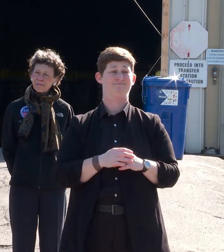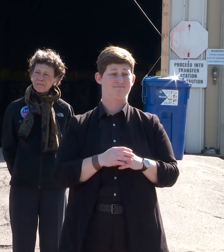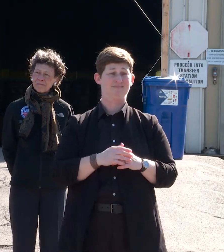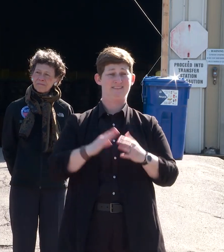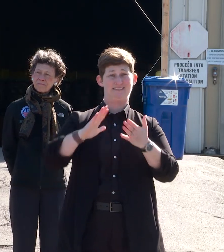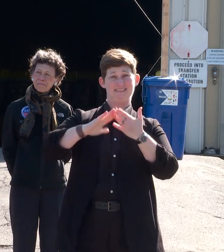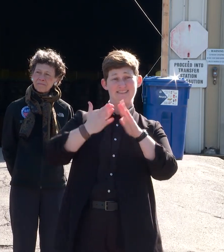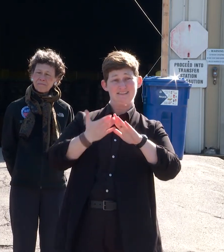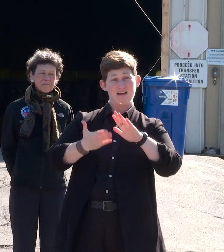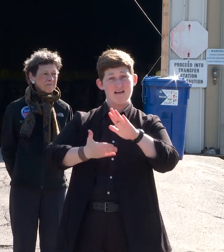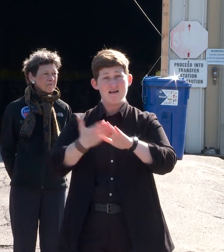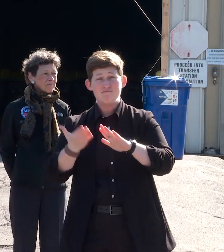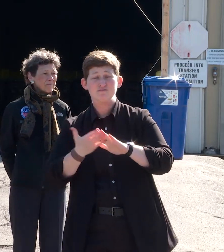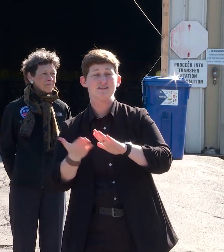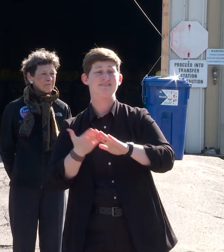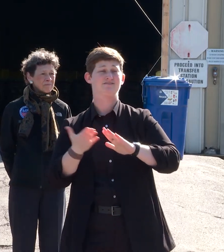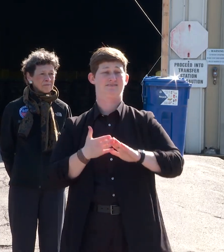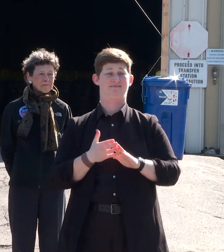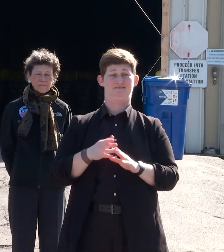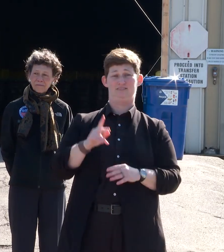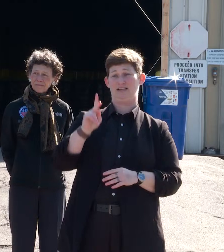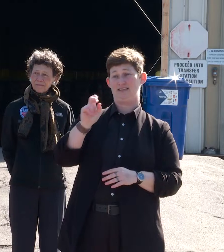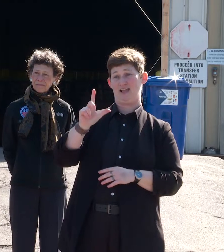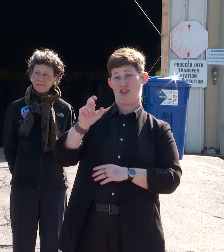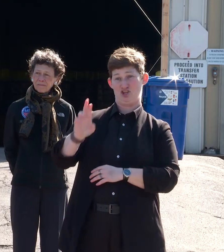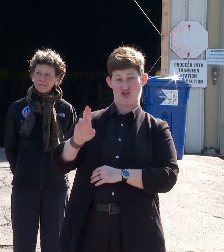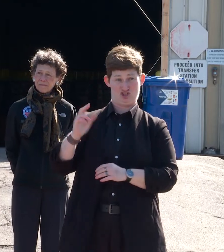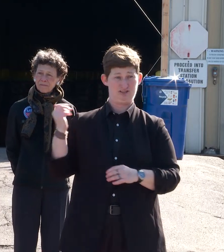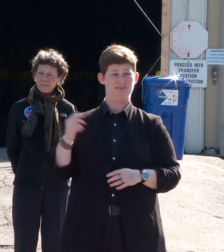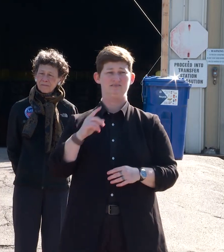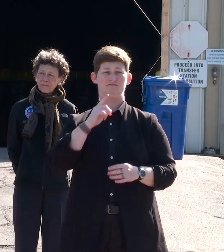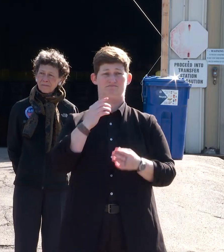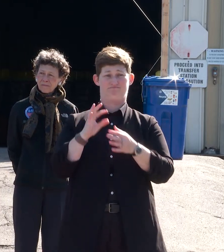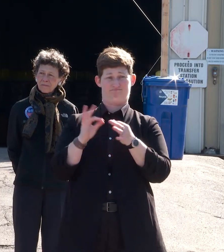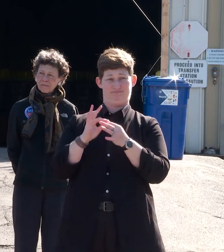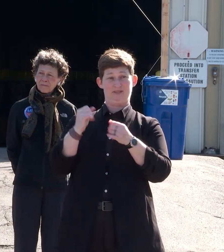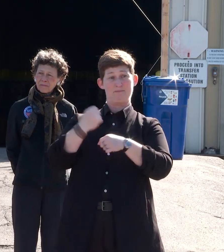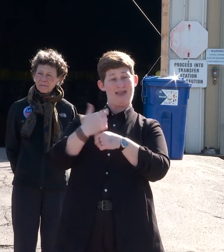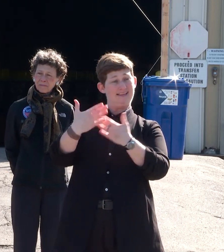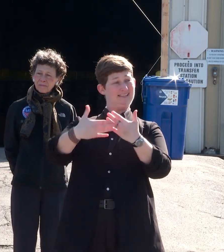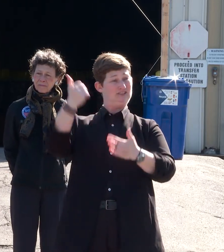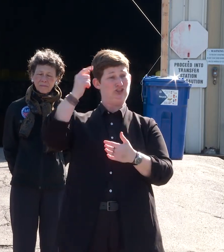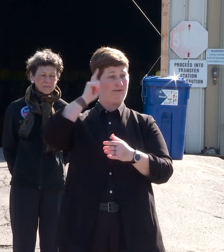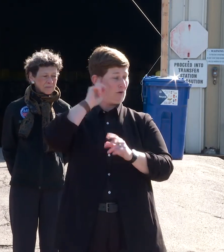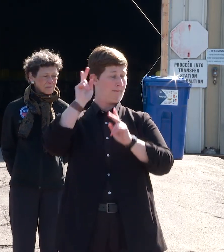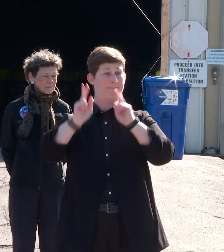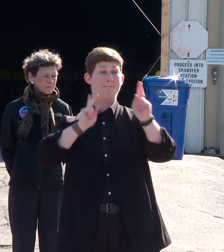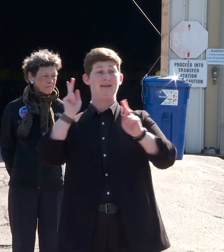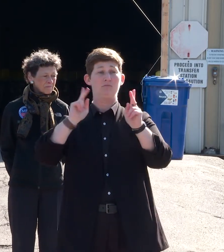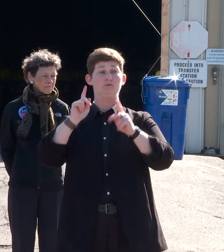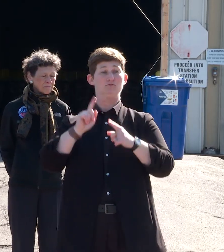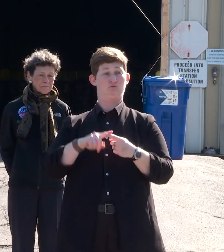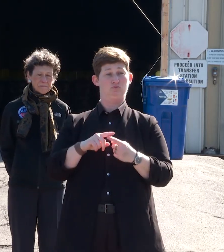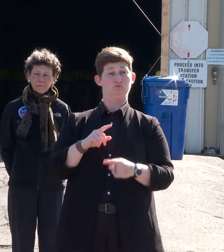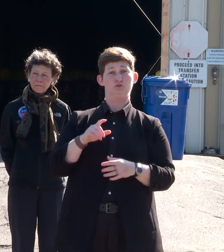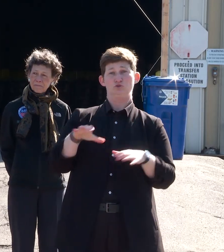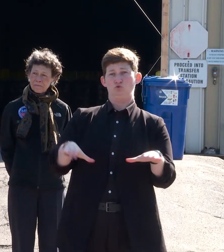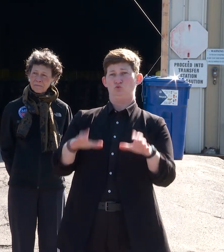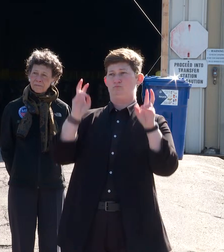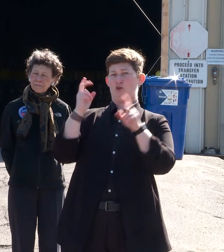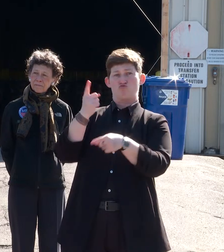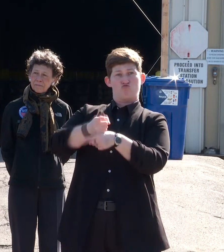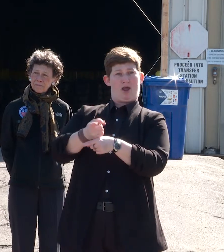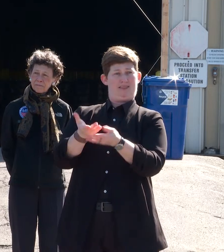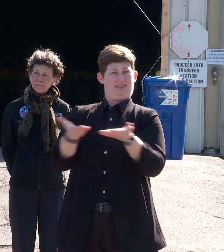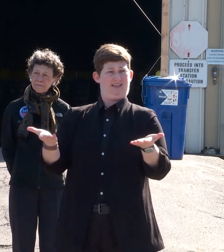Operations Officer Anderson Kelleher said, making it easier for people to do the right thing, to dispose of